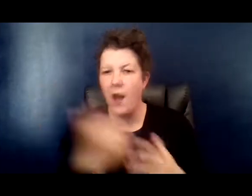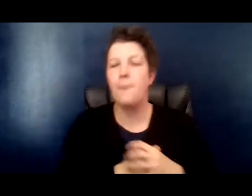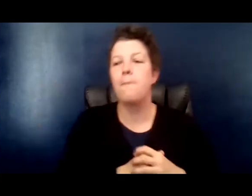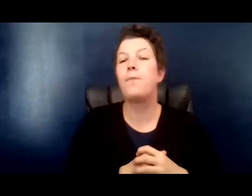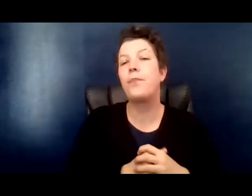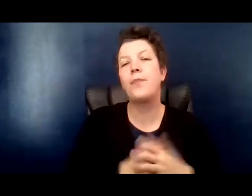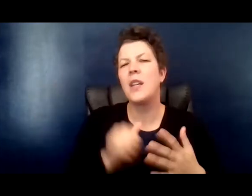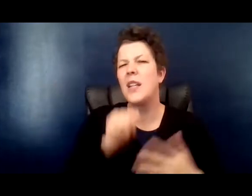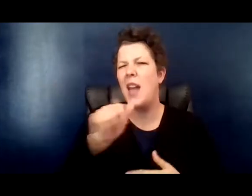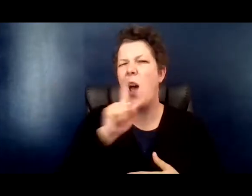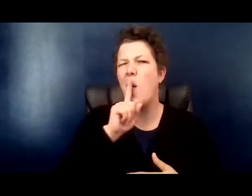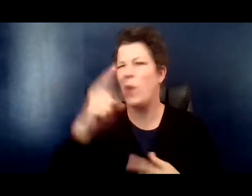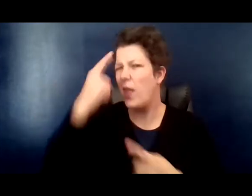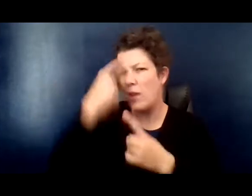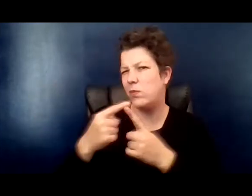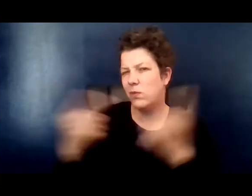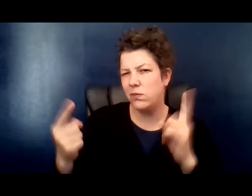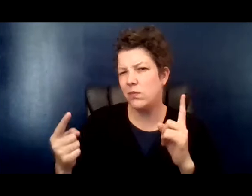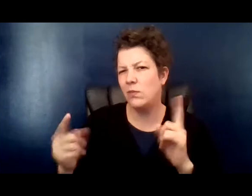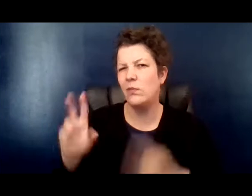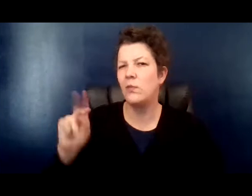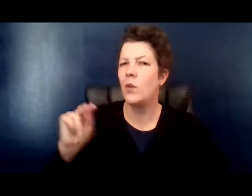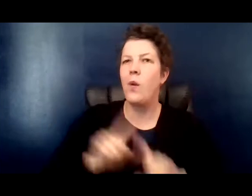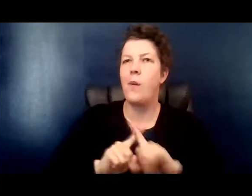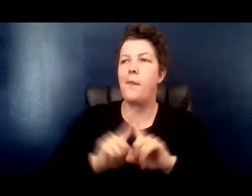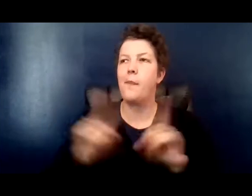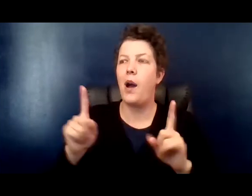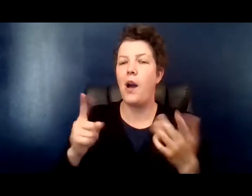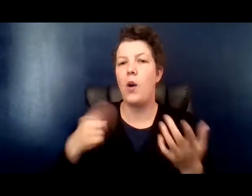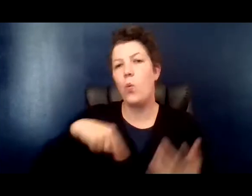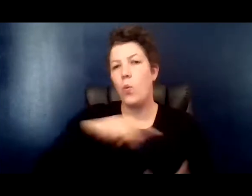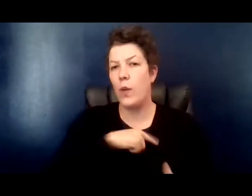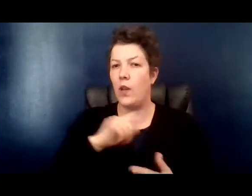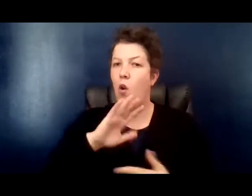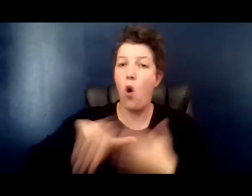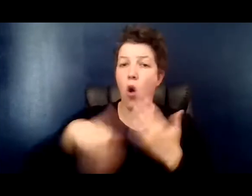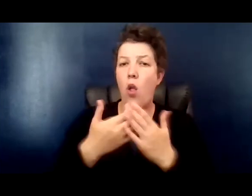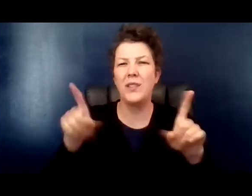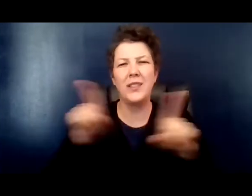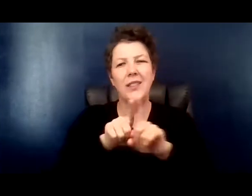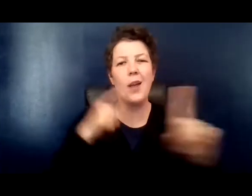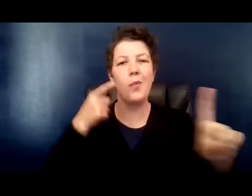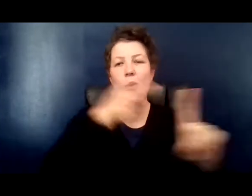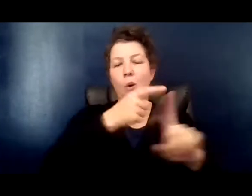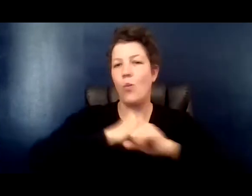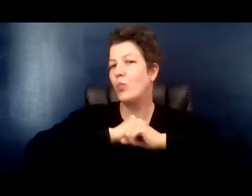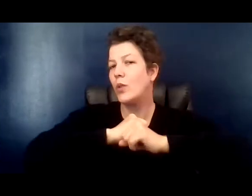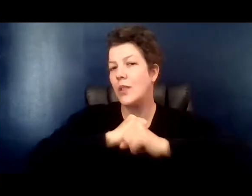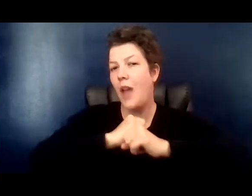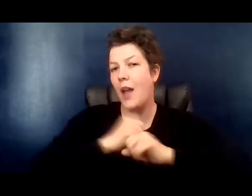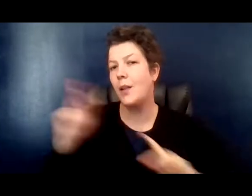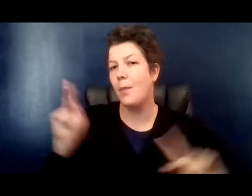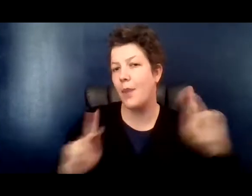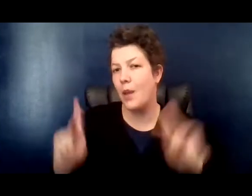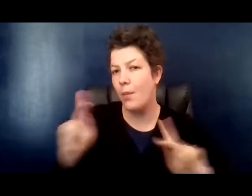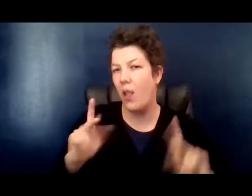you know, protect our population as much as possible. And I mean, I think it's always been everyone's intent to eventually try to bring the economy